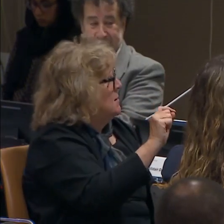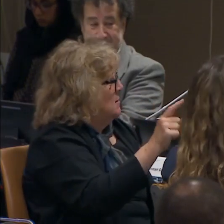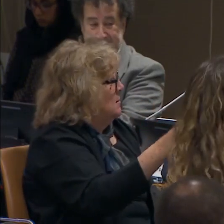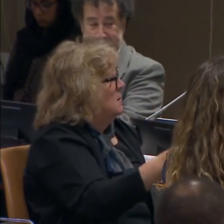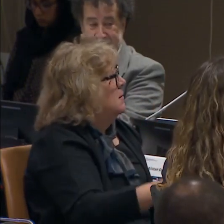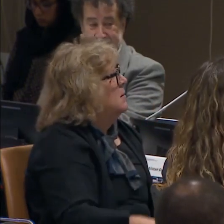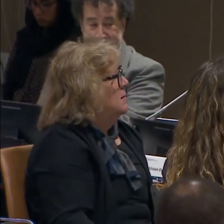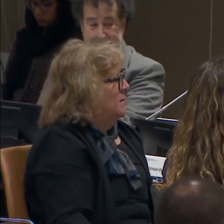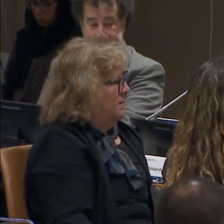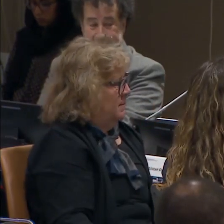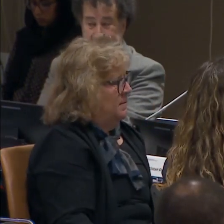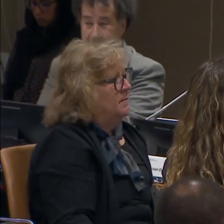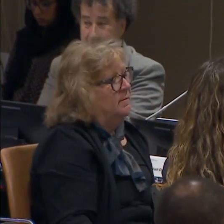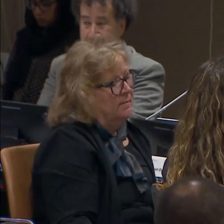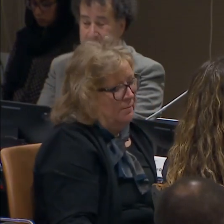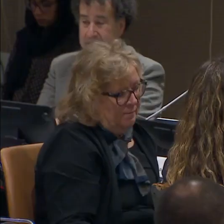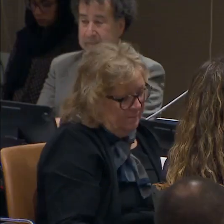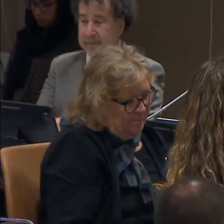Thank you very much.